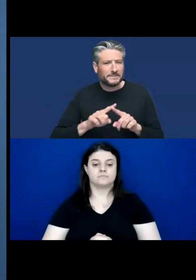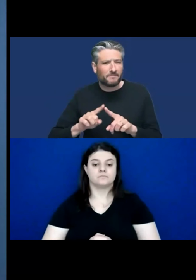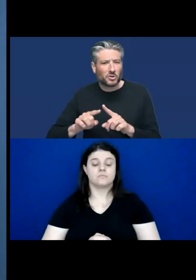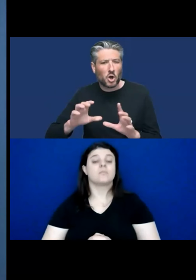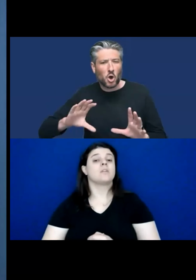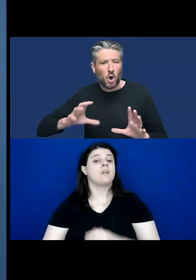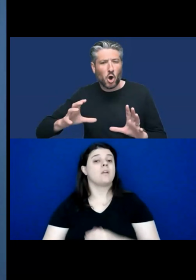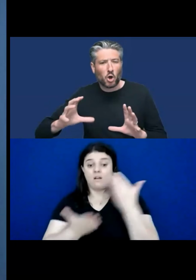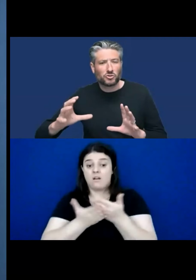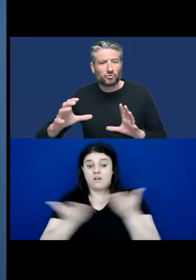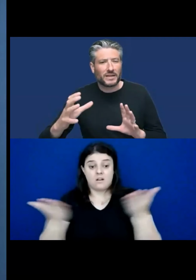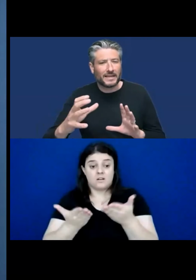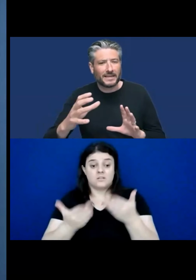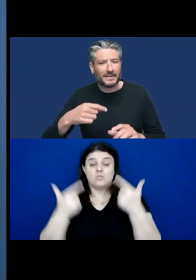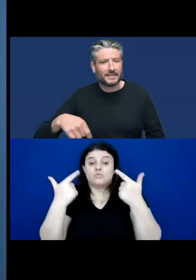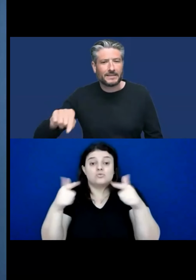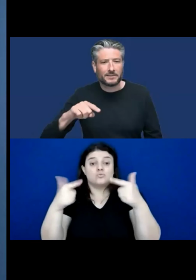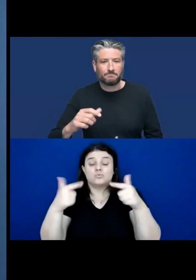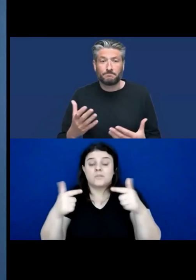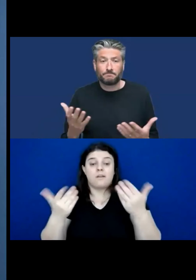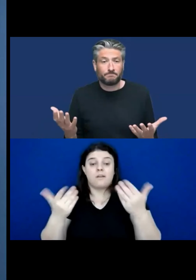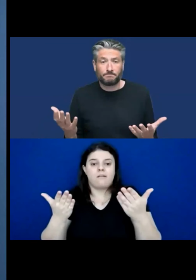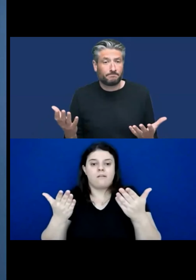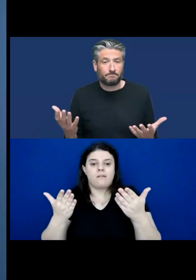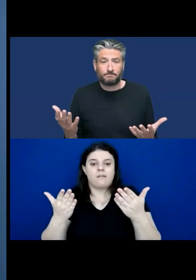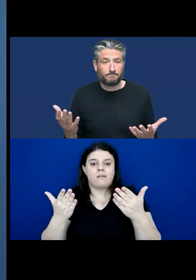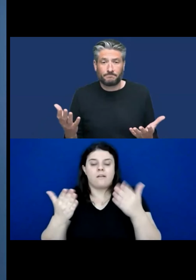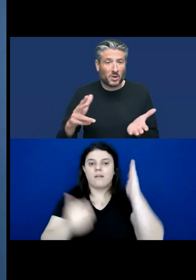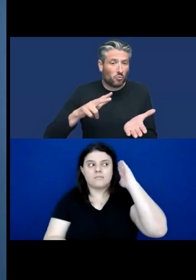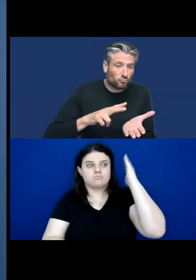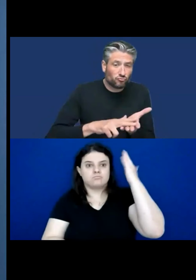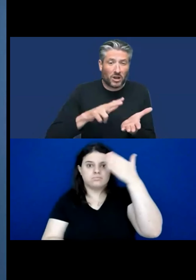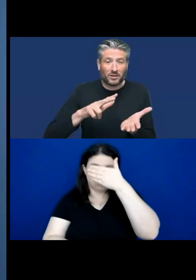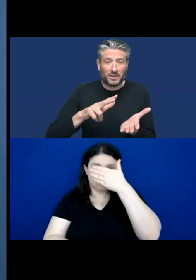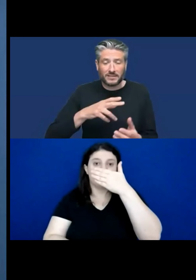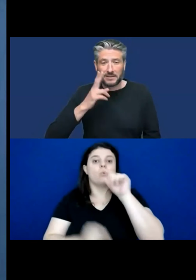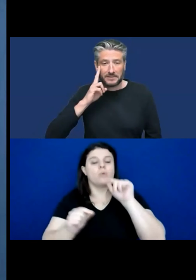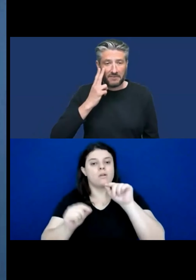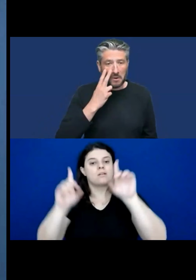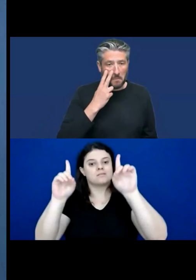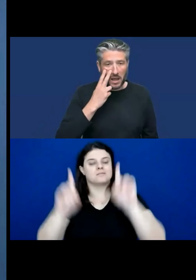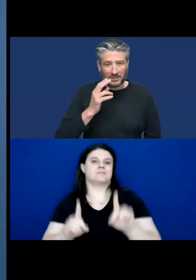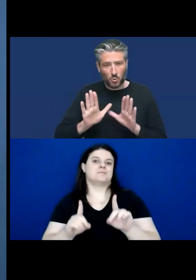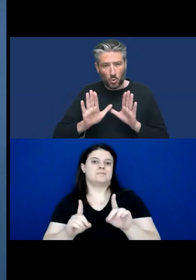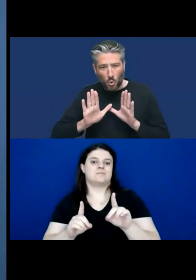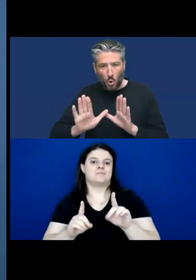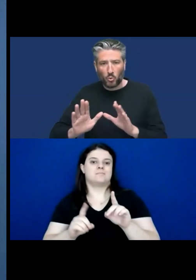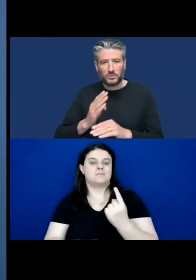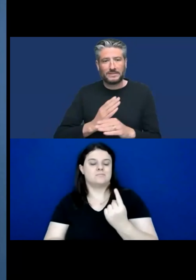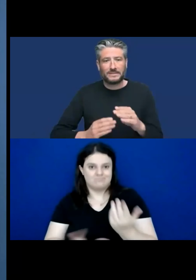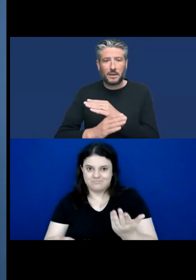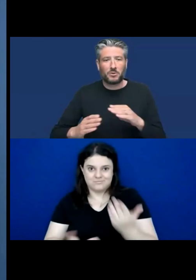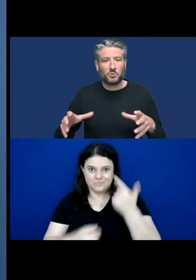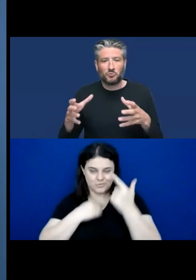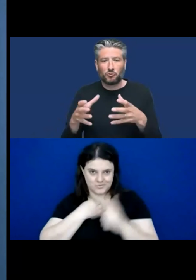still have not recognized deafblindness as a unique disability. So